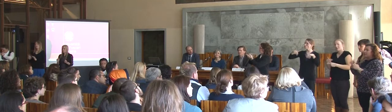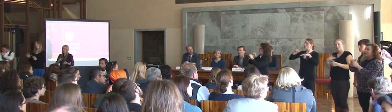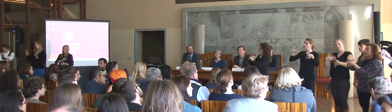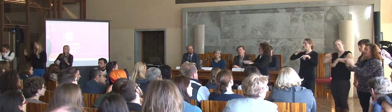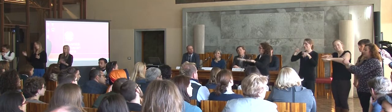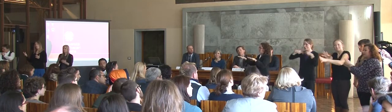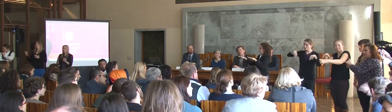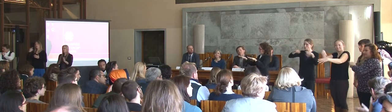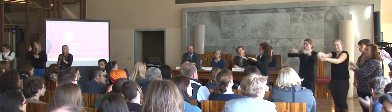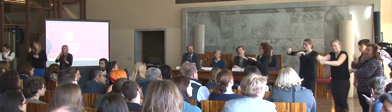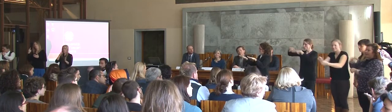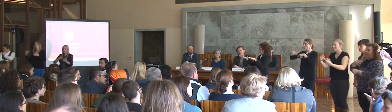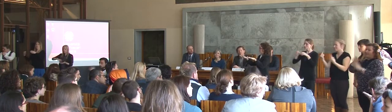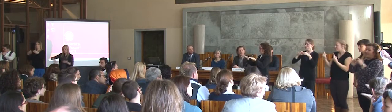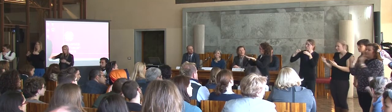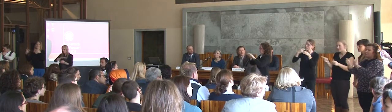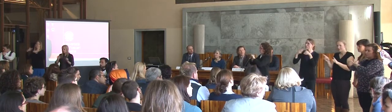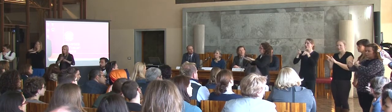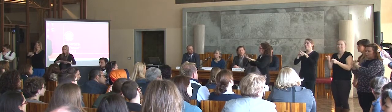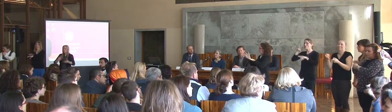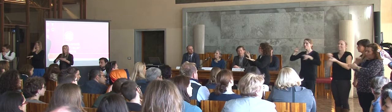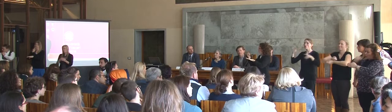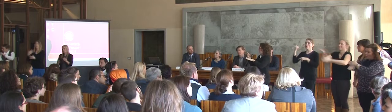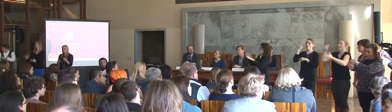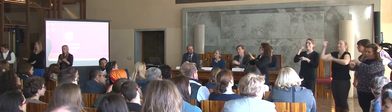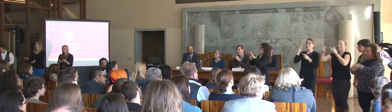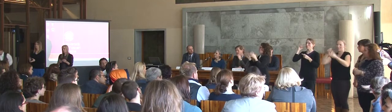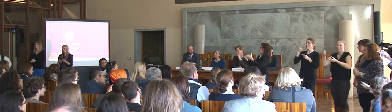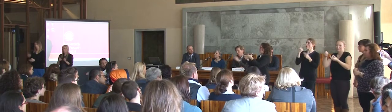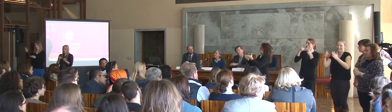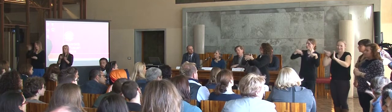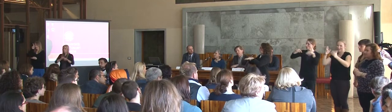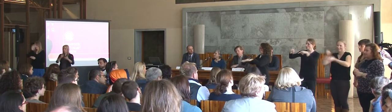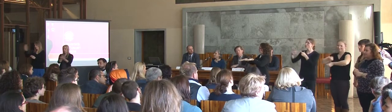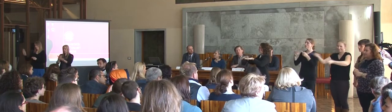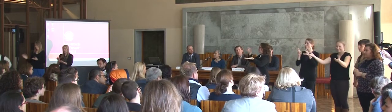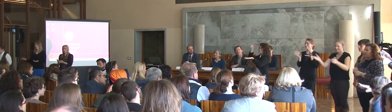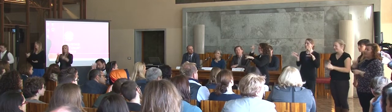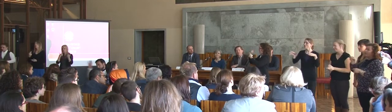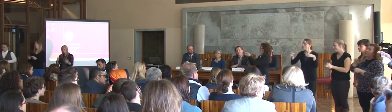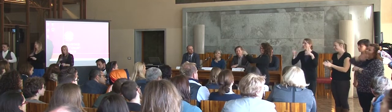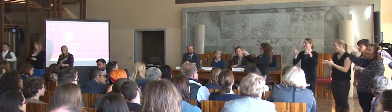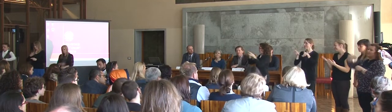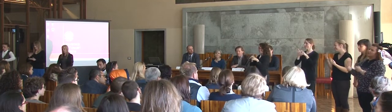integrated in the hearing community and be spread among the different countries. So thank you.